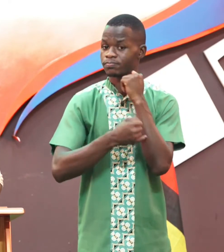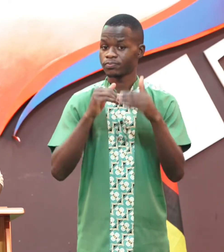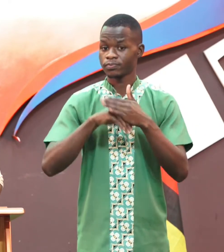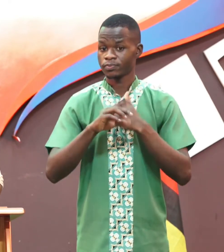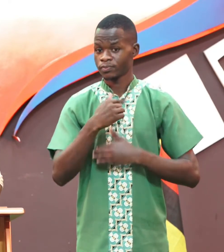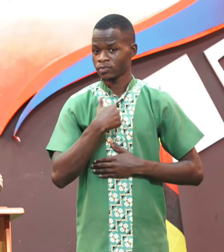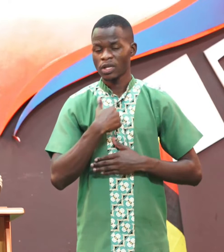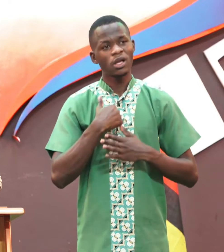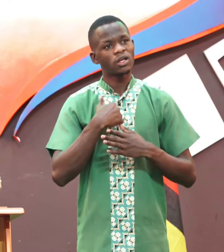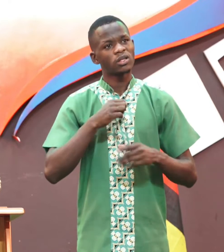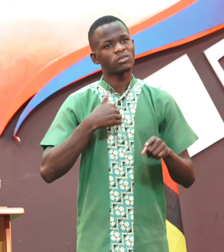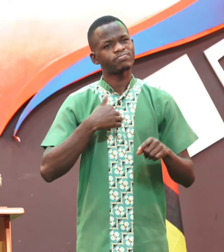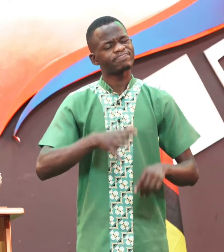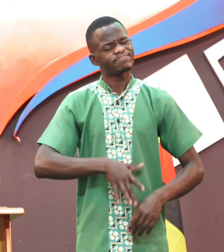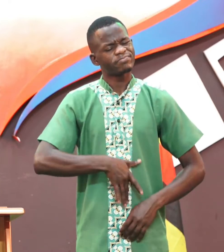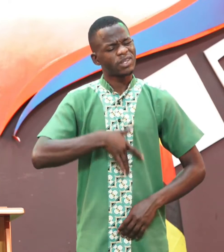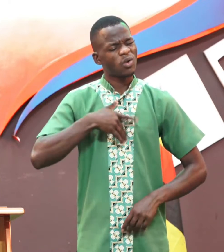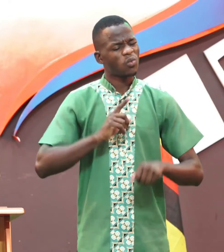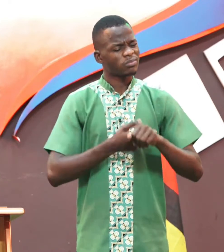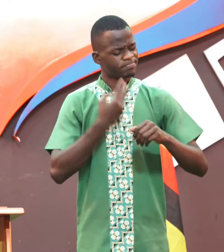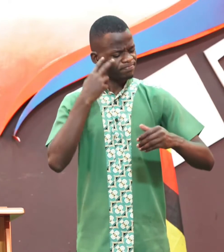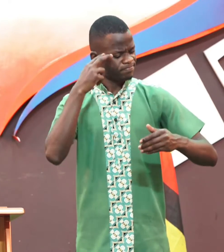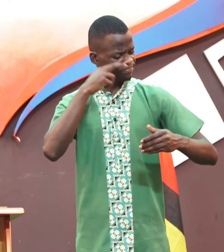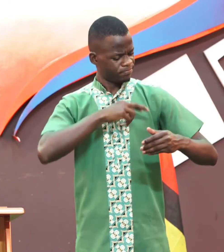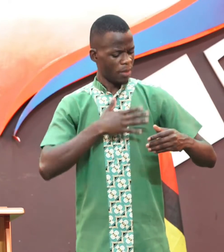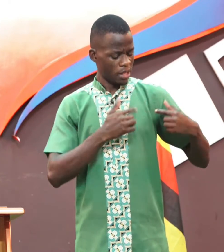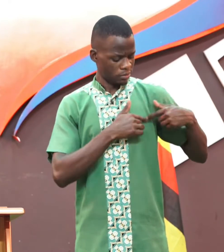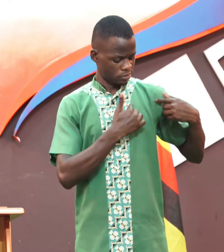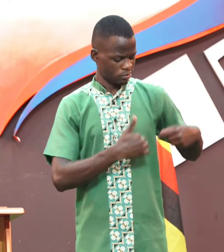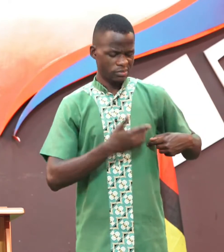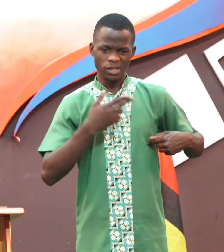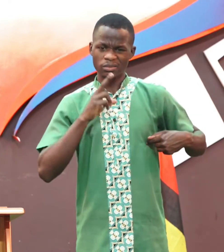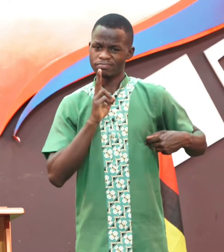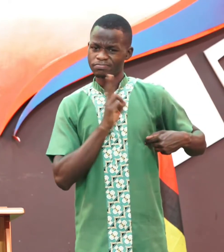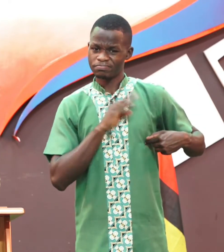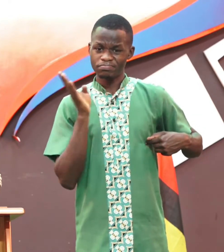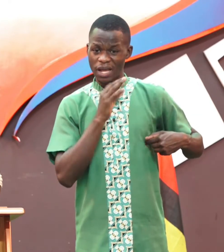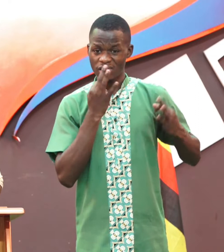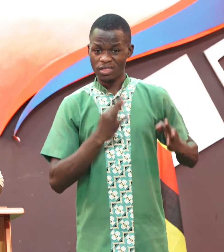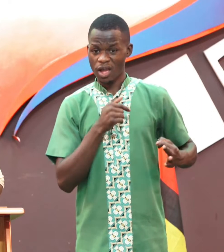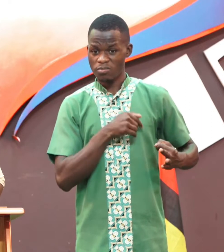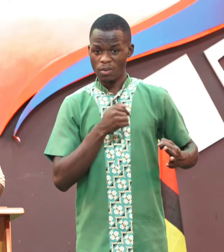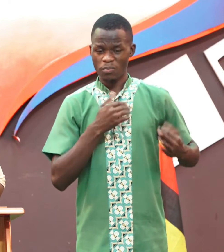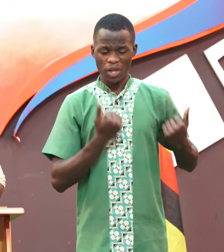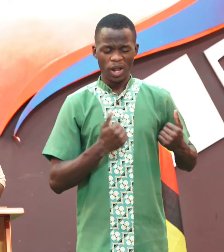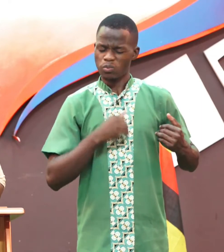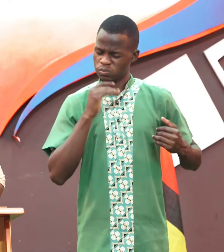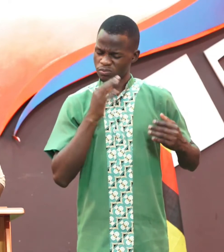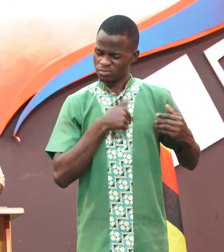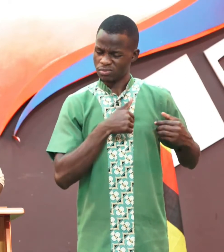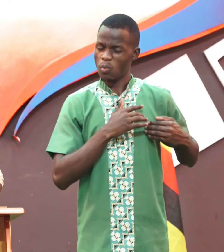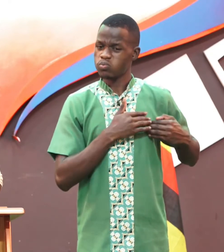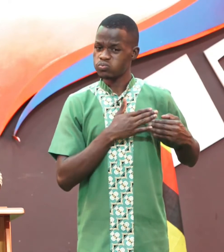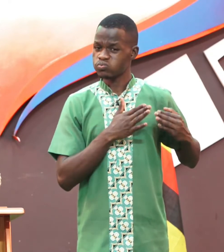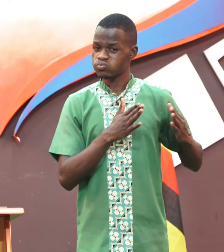me. Mpuliranga bwe ntunula mutima gwange ndi bubi ate obwo bubi bwe bugenda okufuluma. And I feel in my heart I'm badly off, and it's that